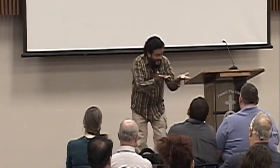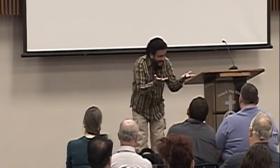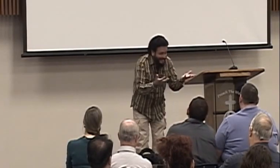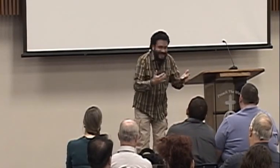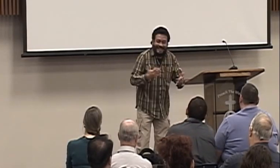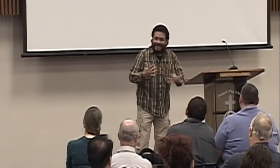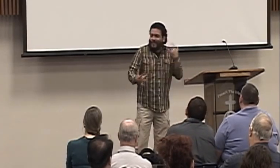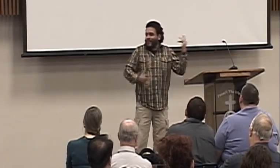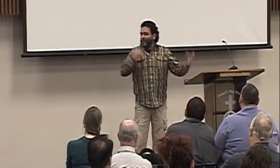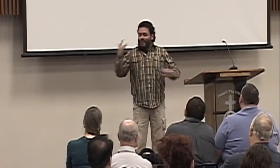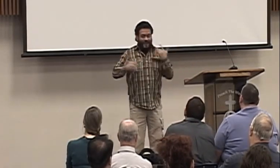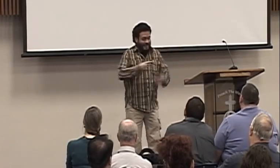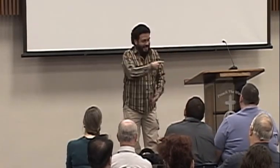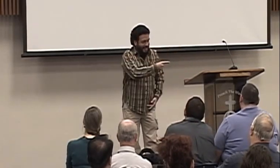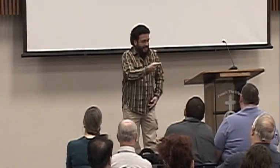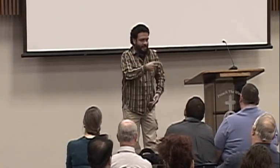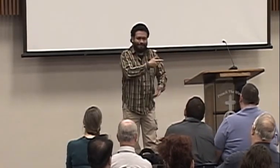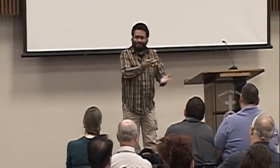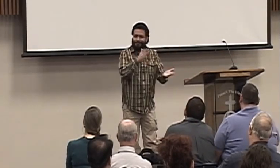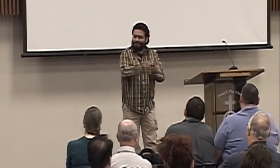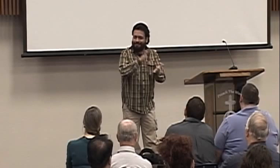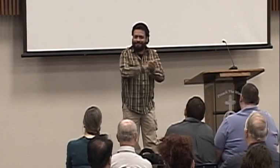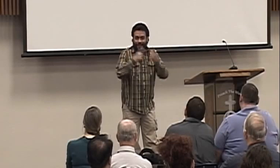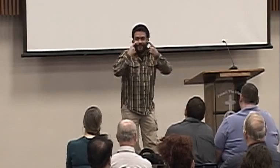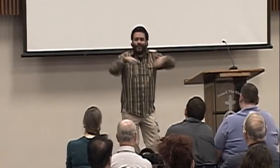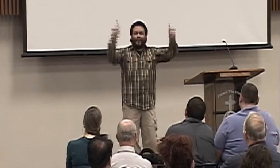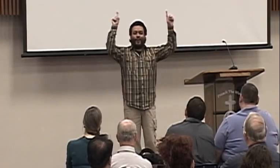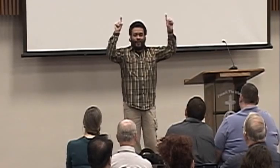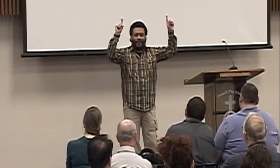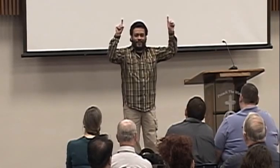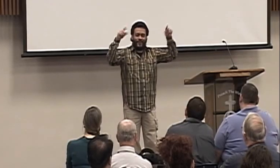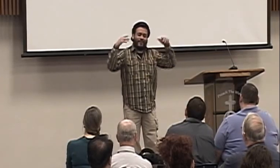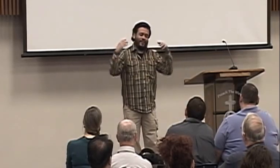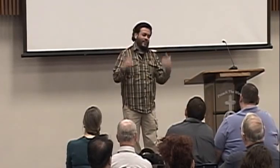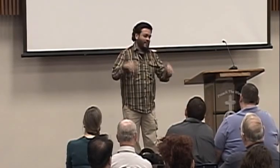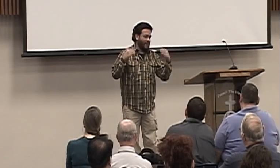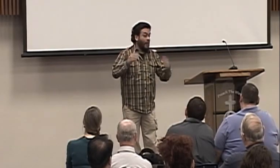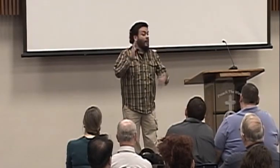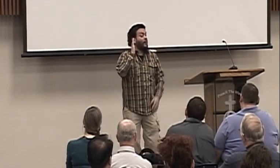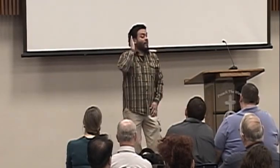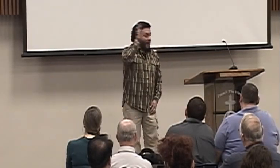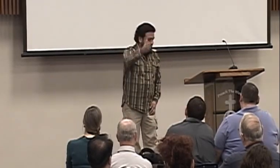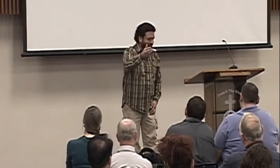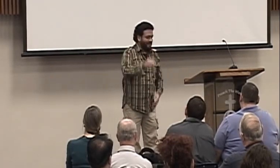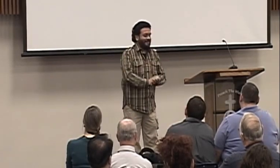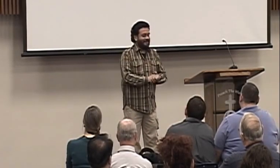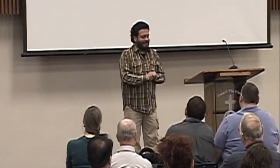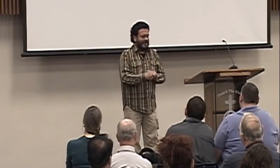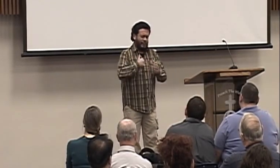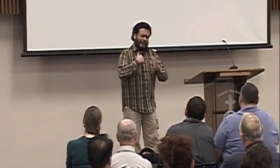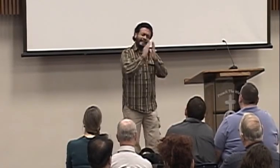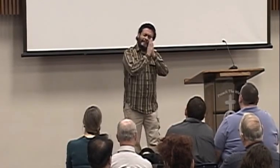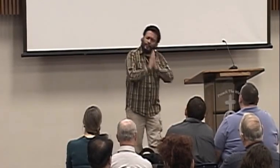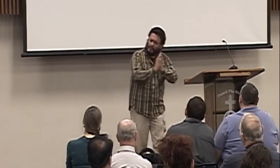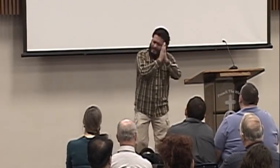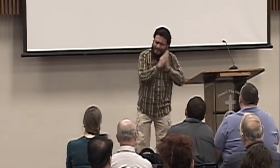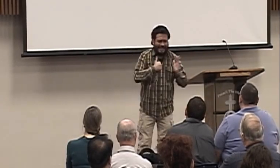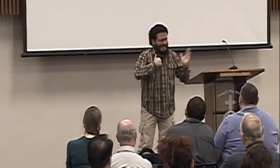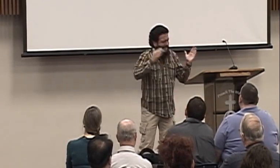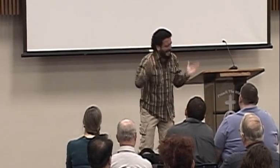want that. And they were so excited to be able to have a school and get an education. And so we